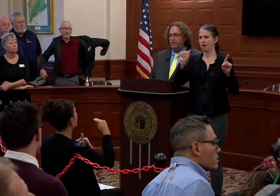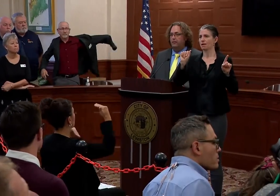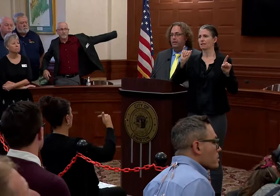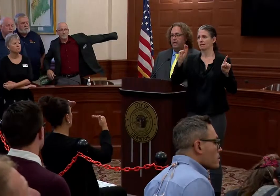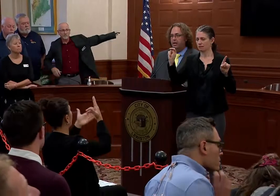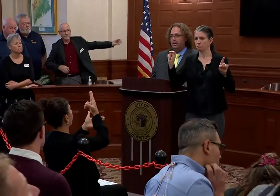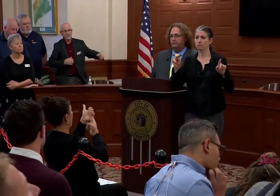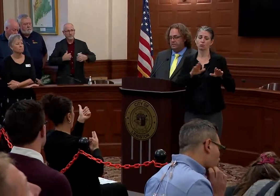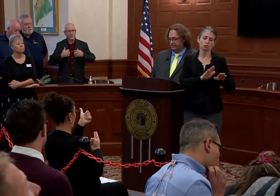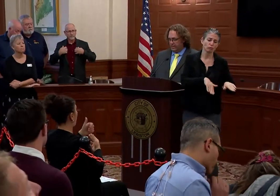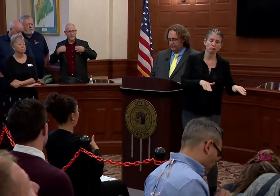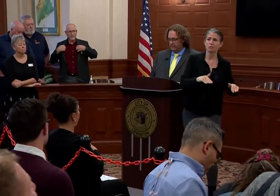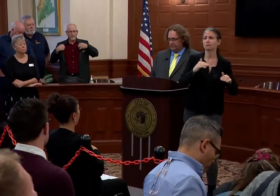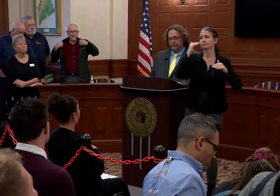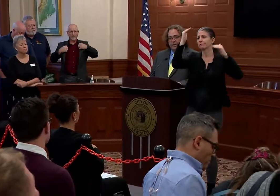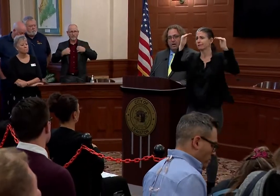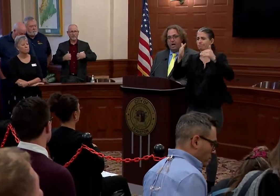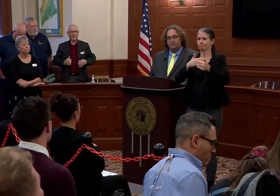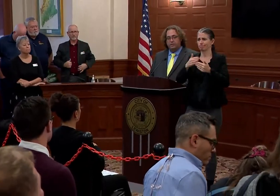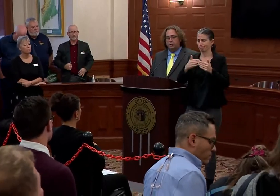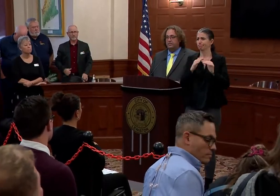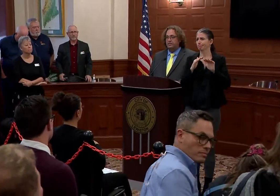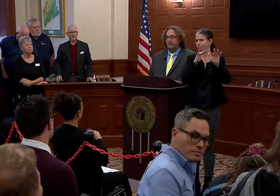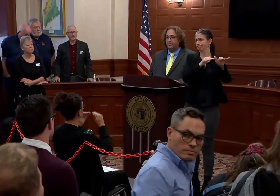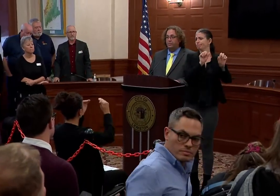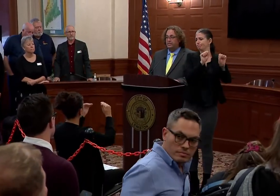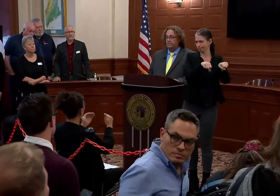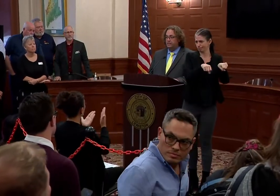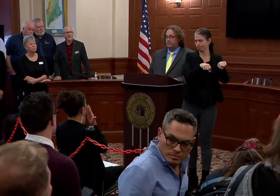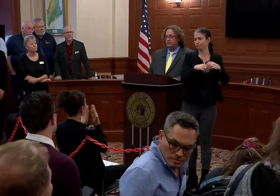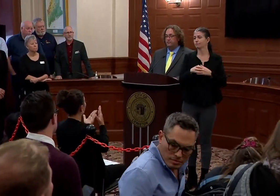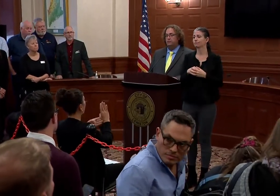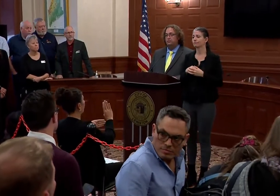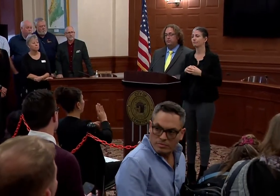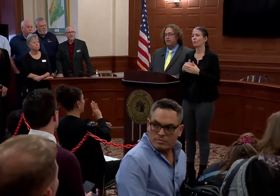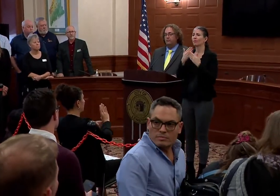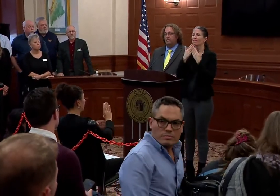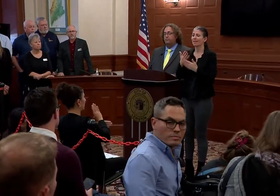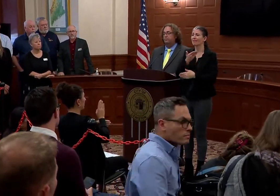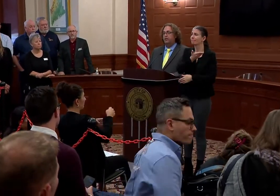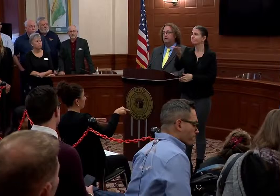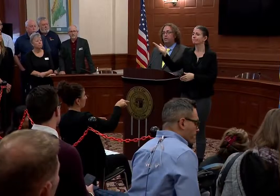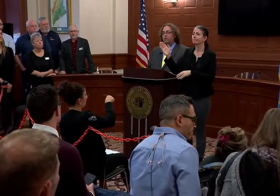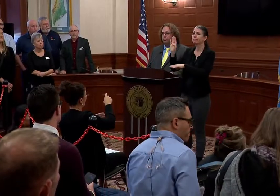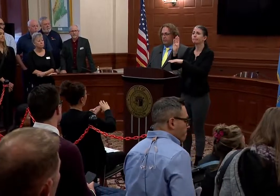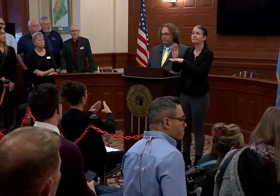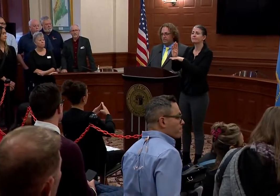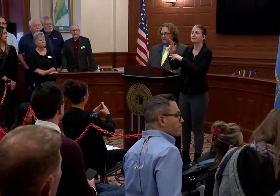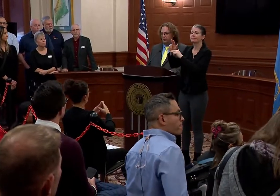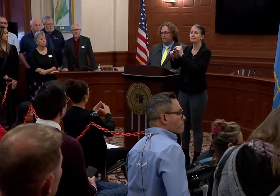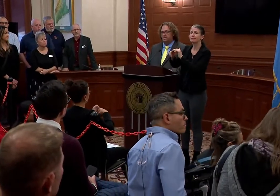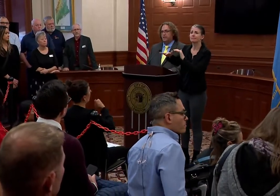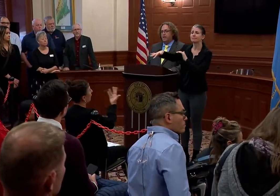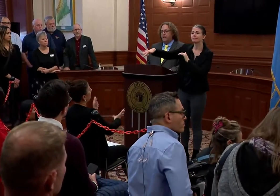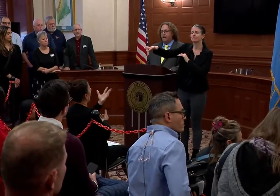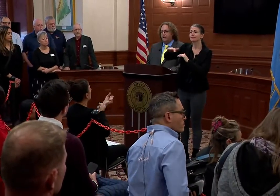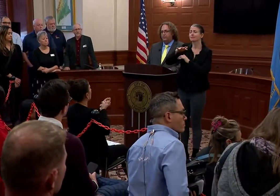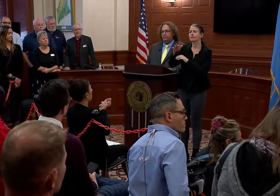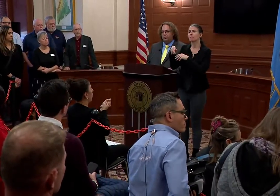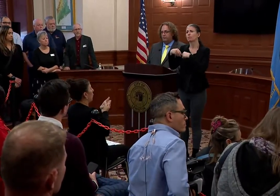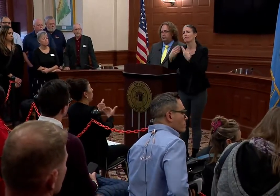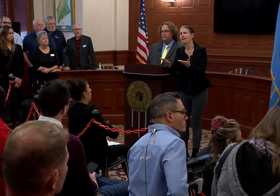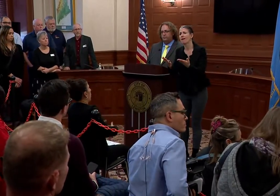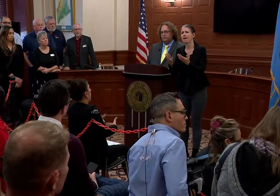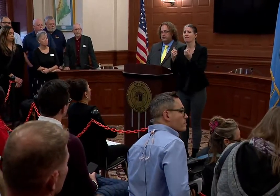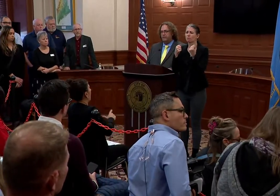simply go there and receive counseling. I also wanted to thank our businesses who have provided overwhelming support